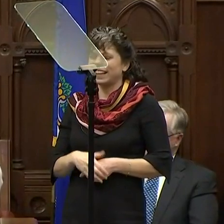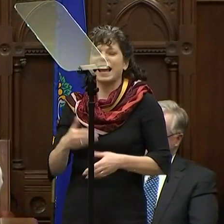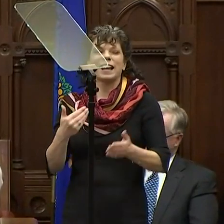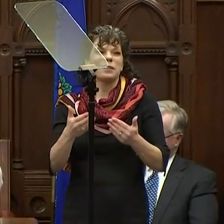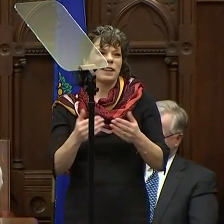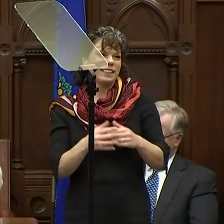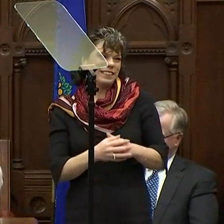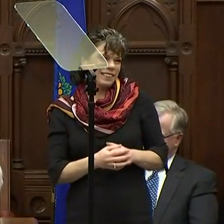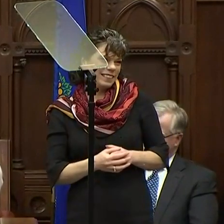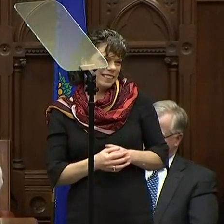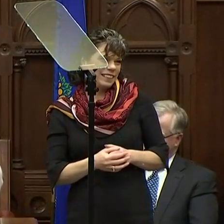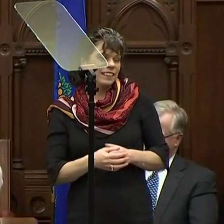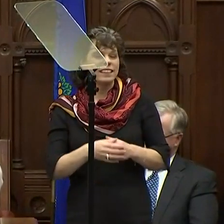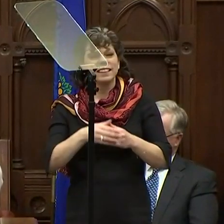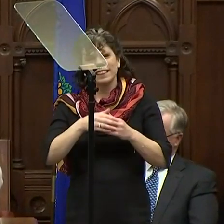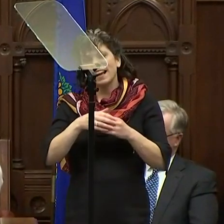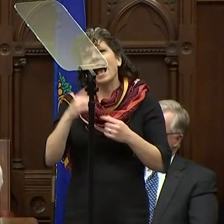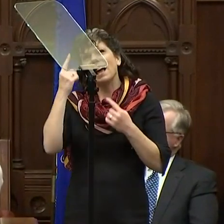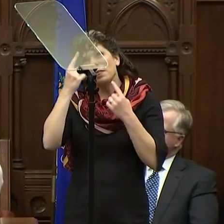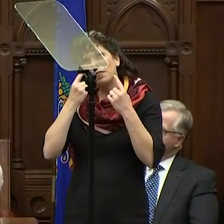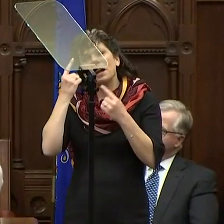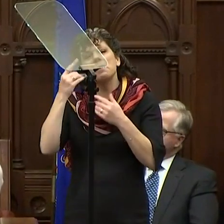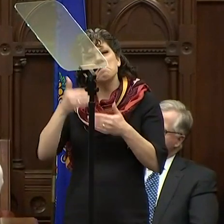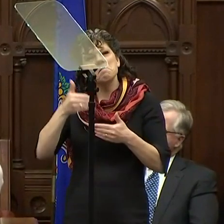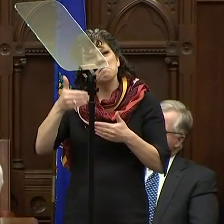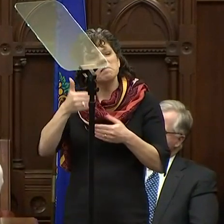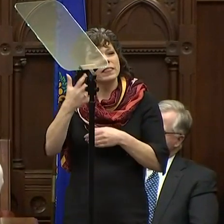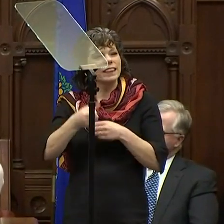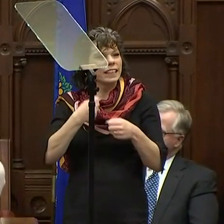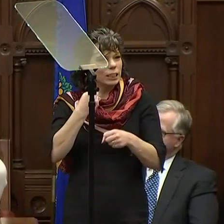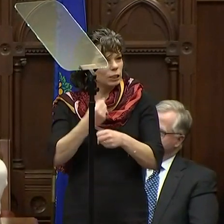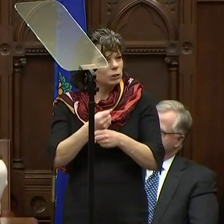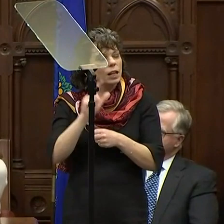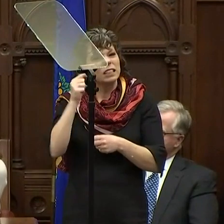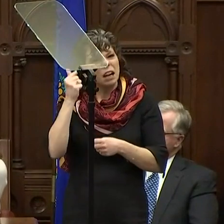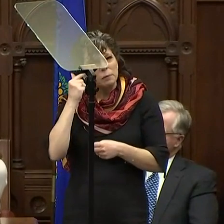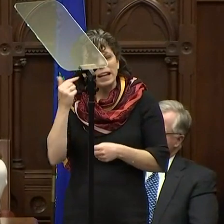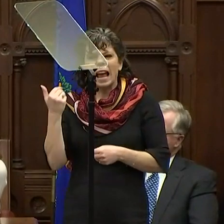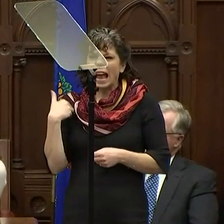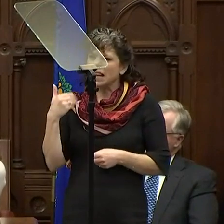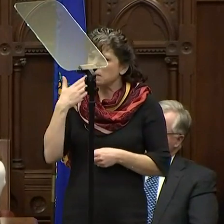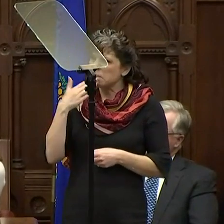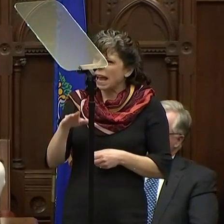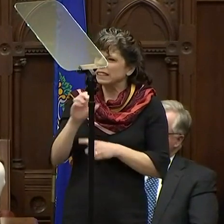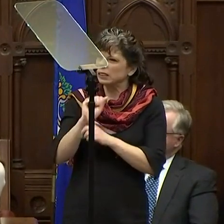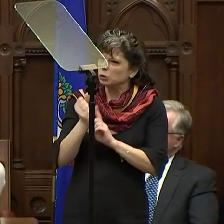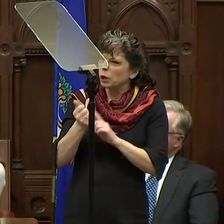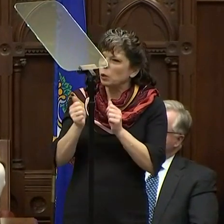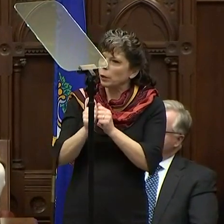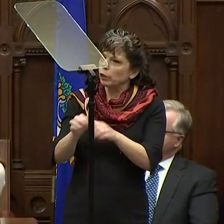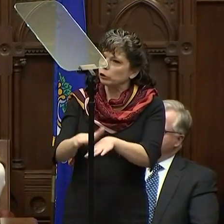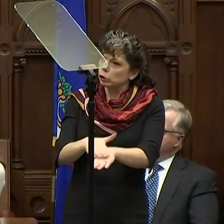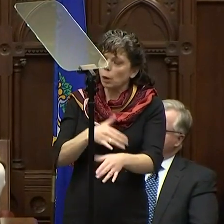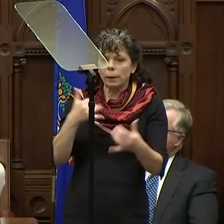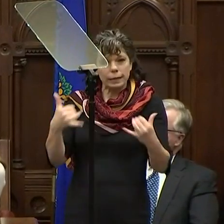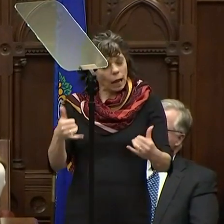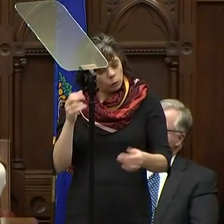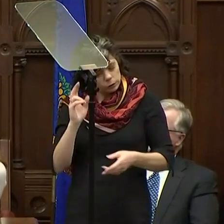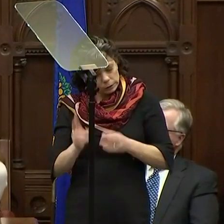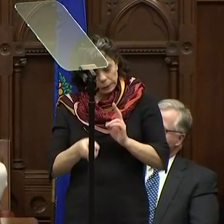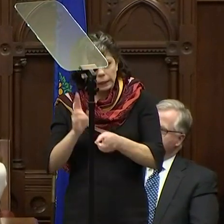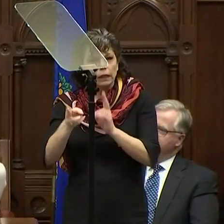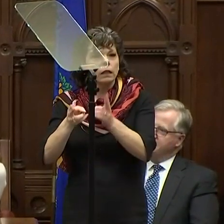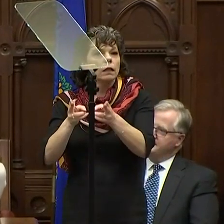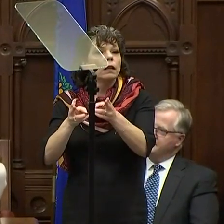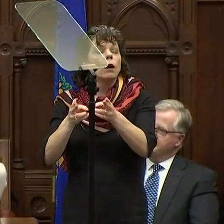anyway, I think that over the years, our government has had a bad case of the slows, and we are speeding things up.